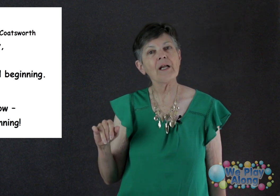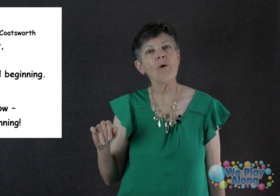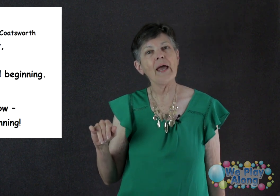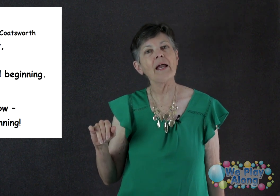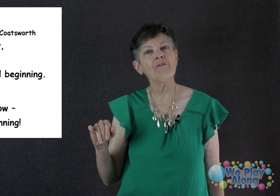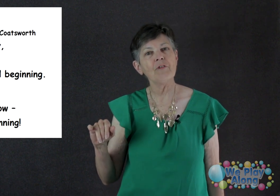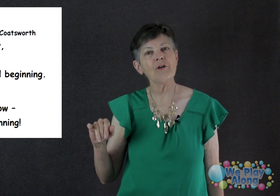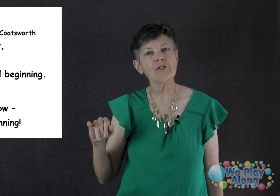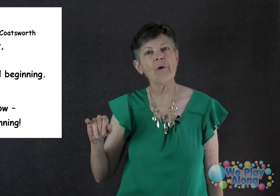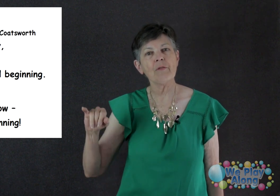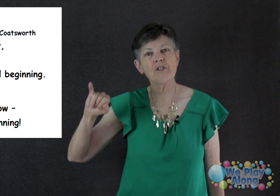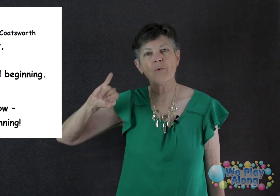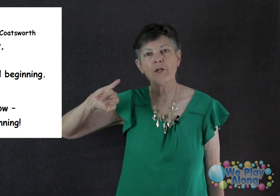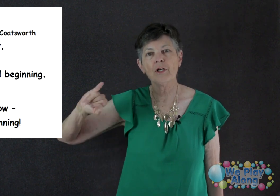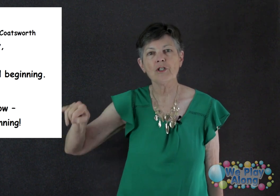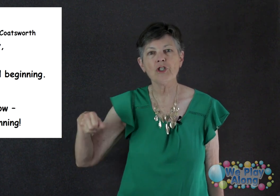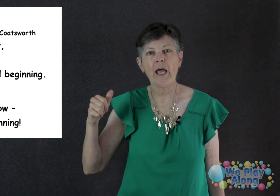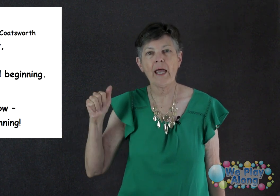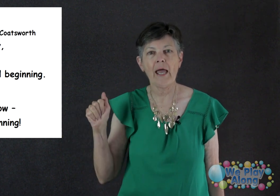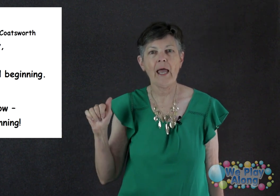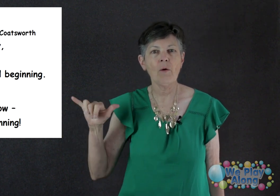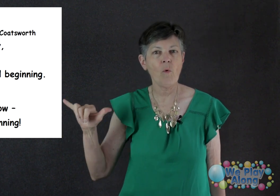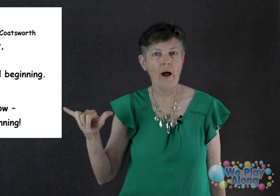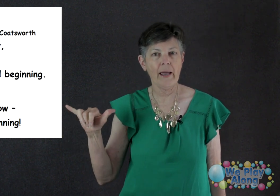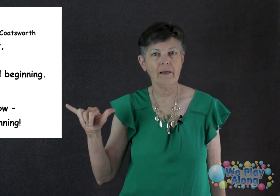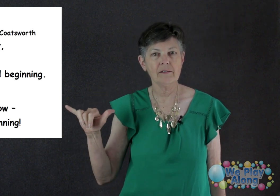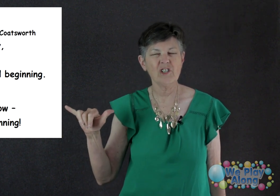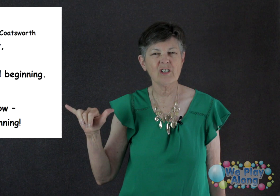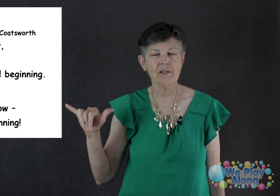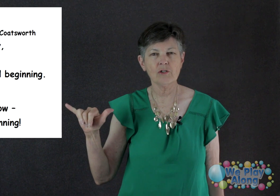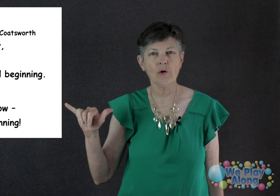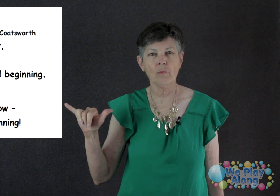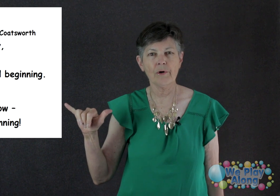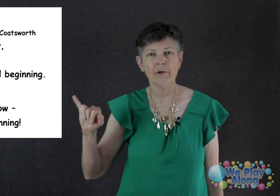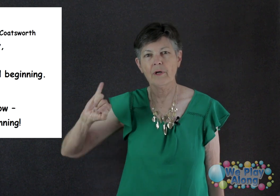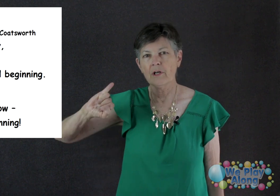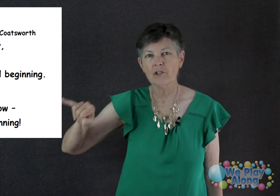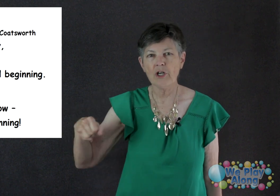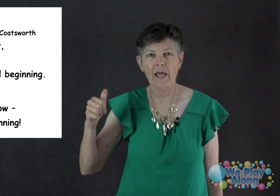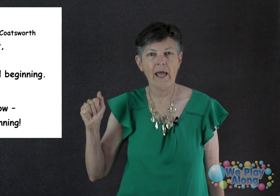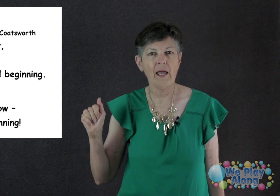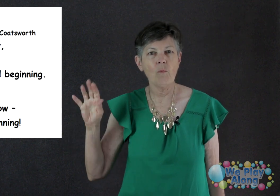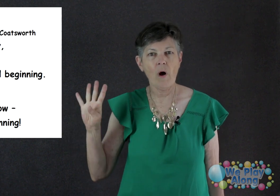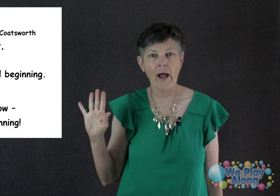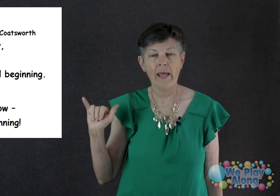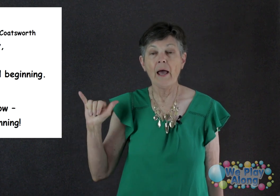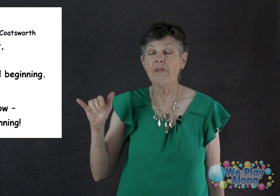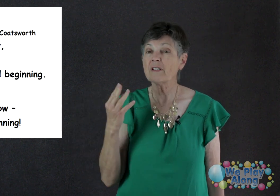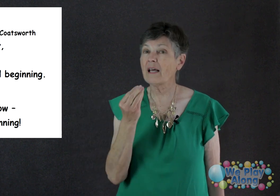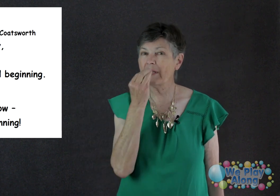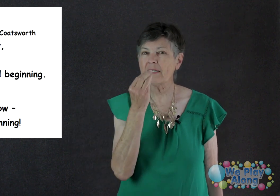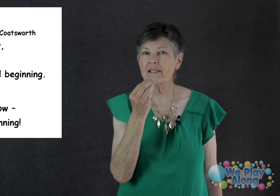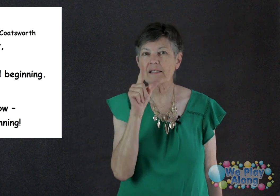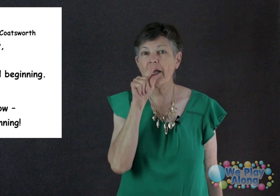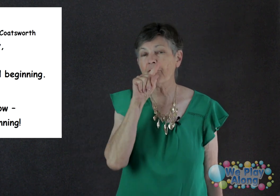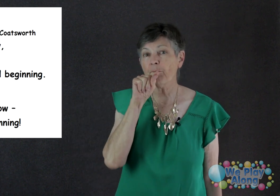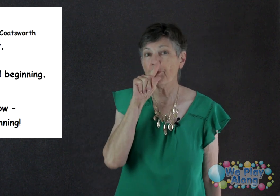gonna go ahead and finger spell this one, J-A-Y. This short word, J-A-Y. This is a sign for